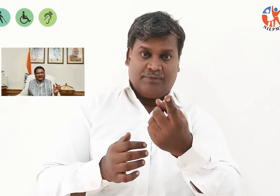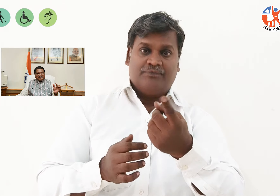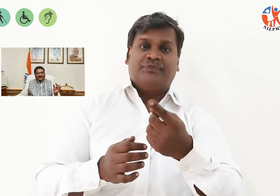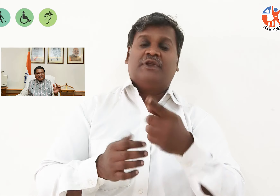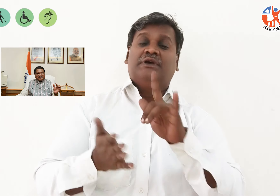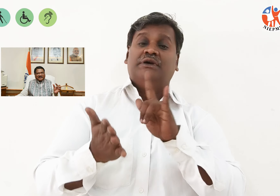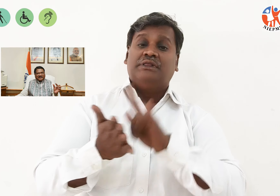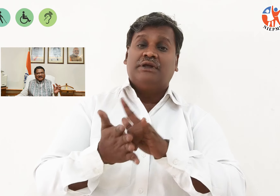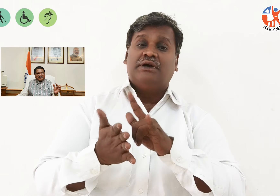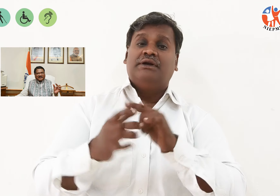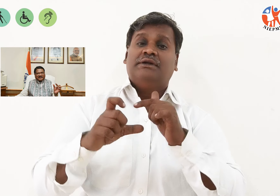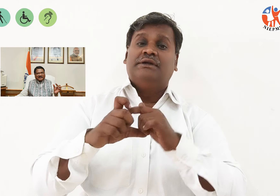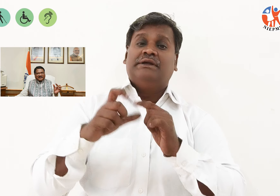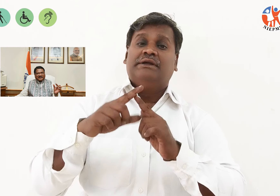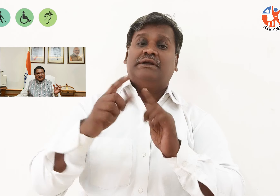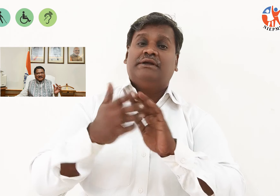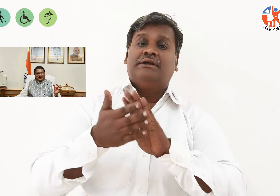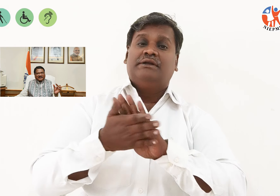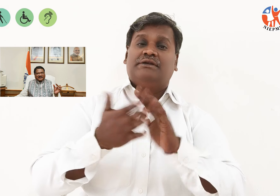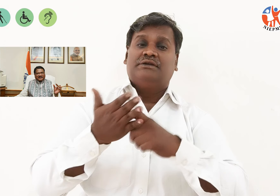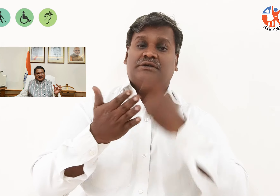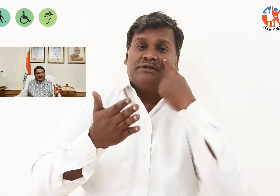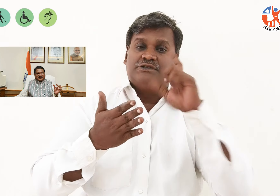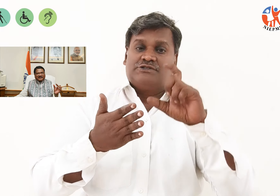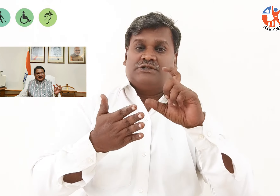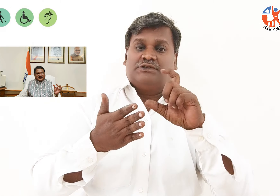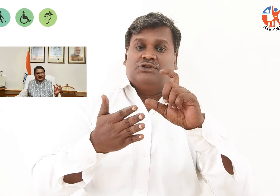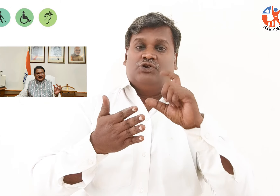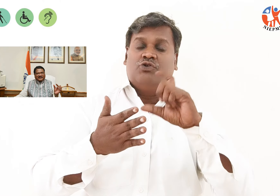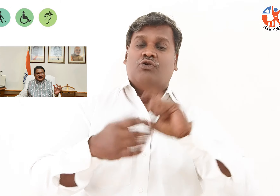order situation that is being dealt by the Union Ministry of Home Affairs.